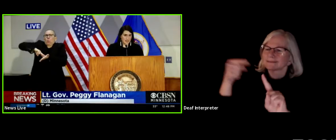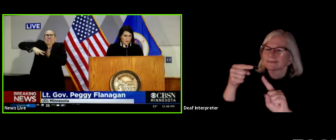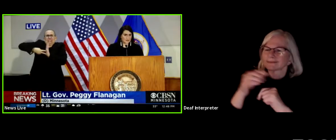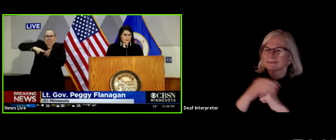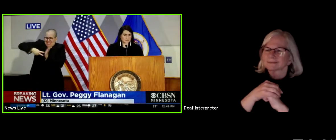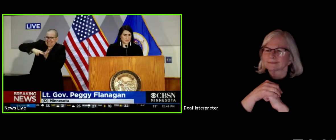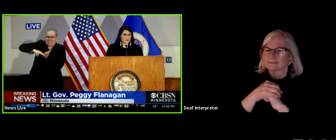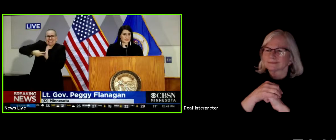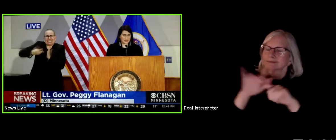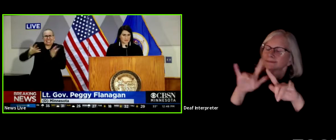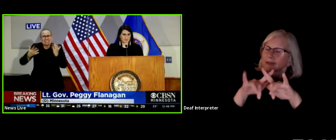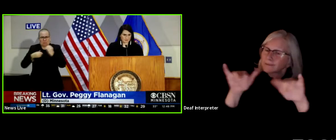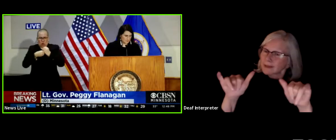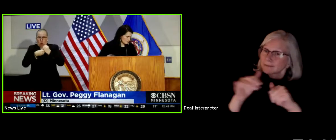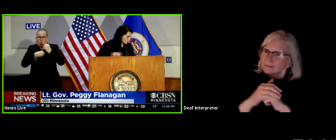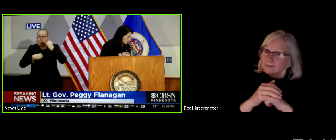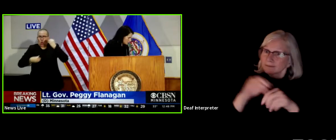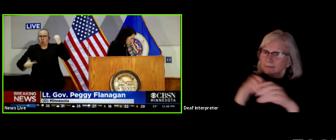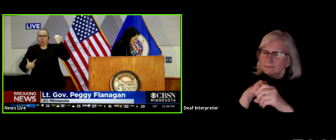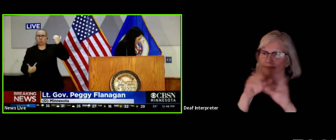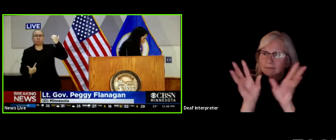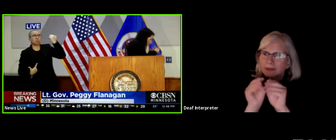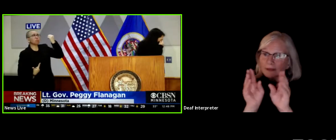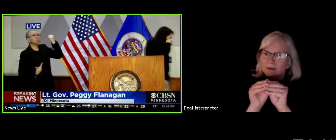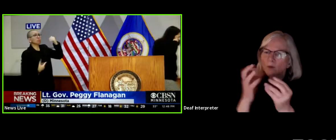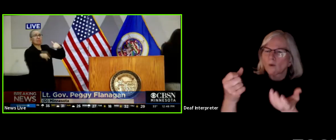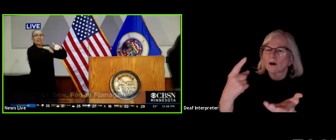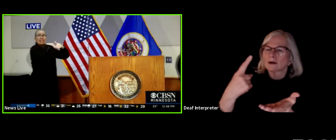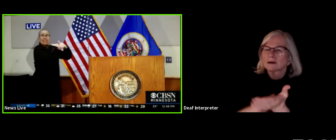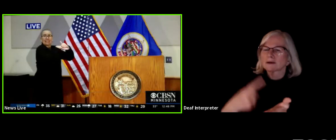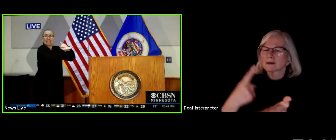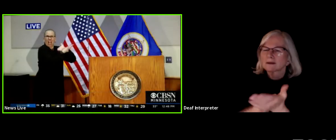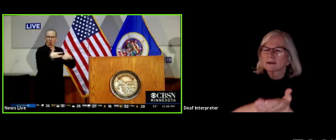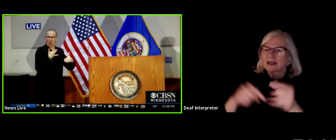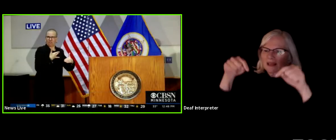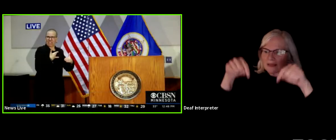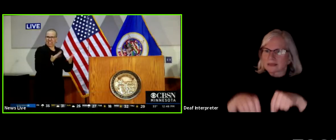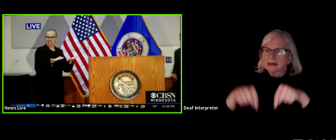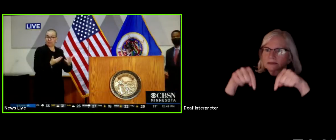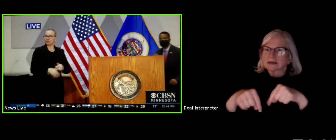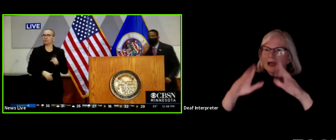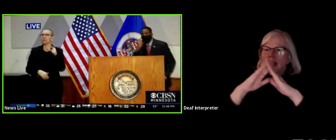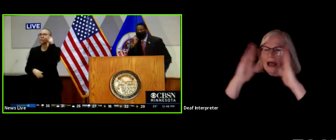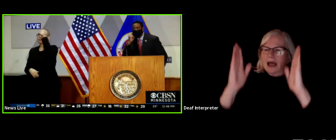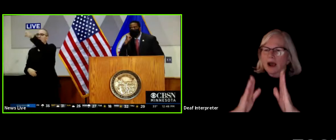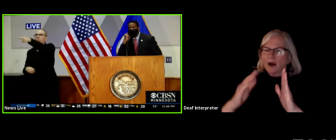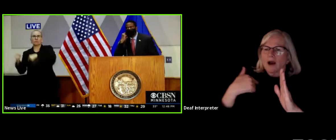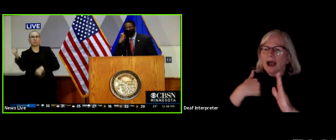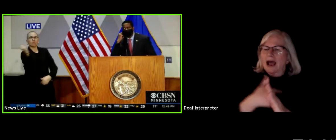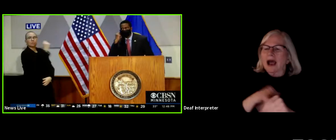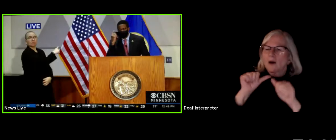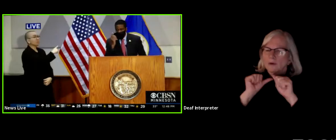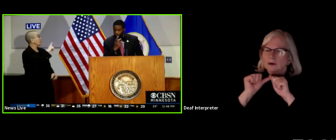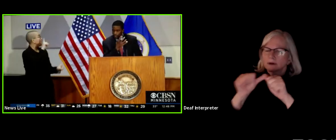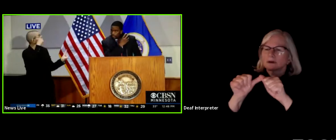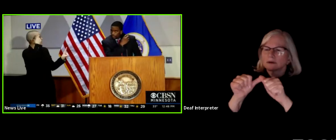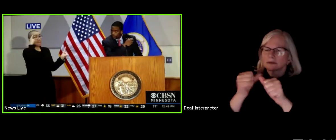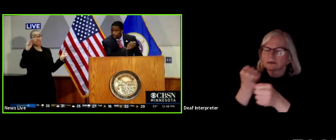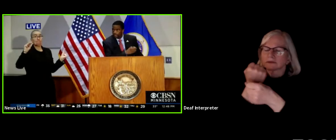into this house to be safe. With so much focus on, oh, Mayor Carter, are you going to speak? Yes.